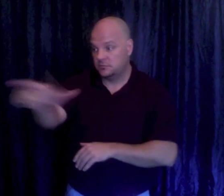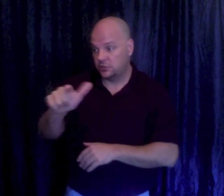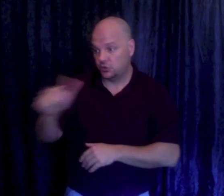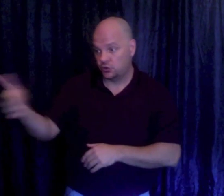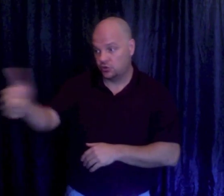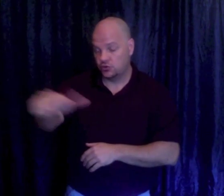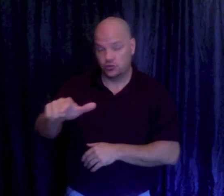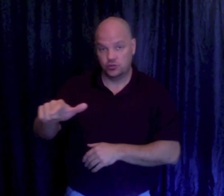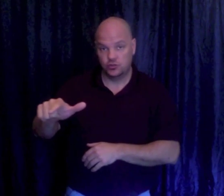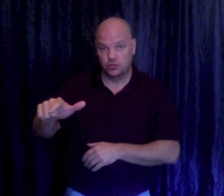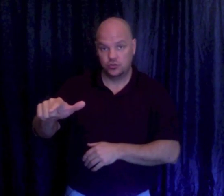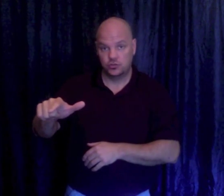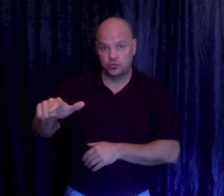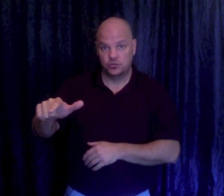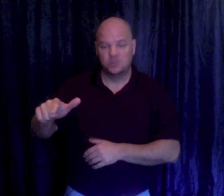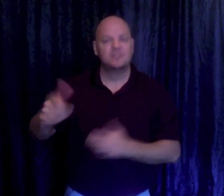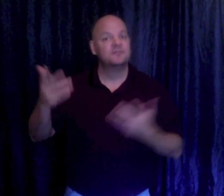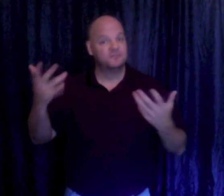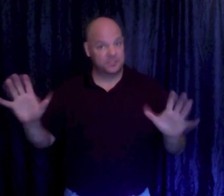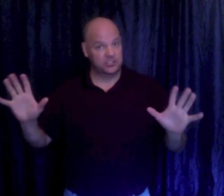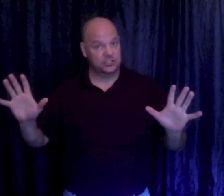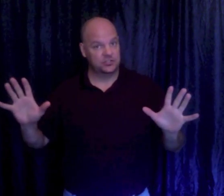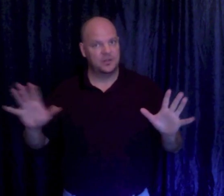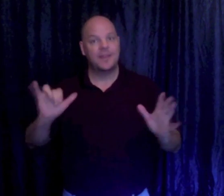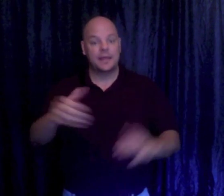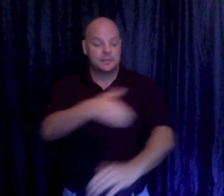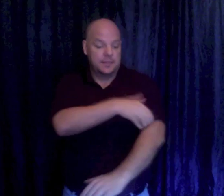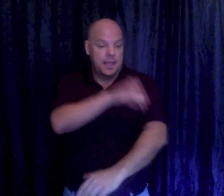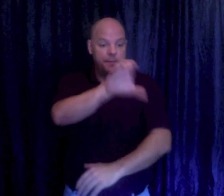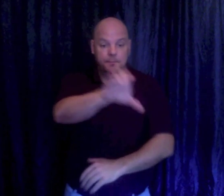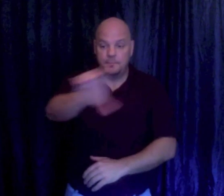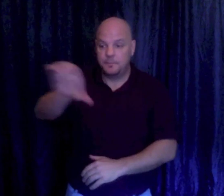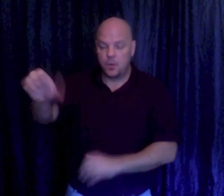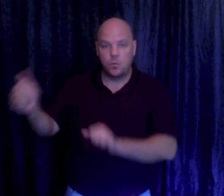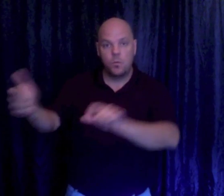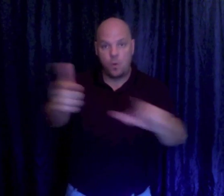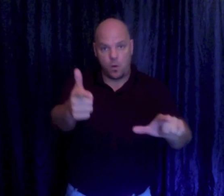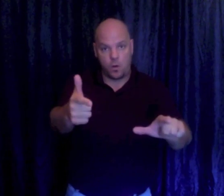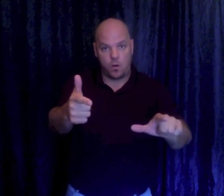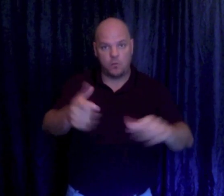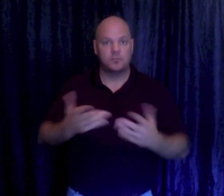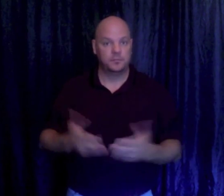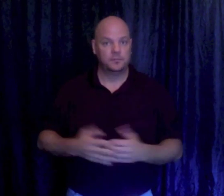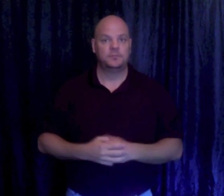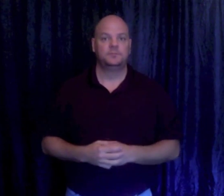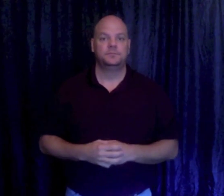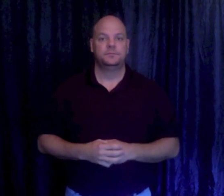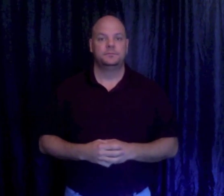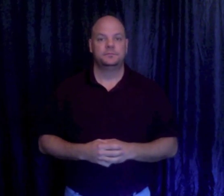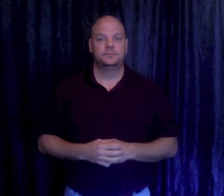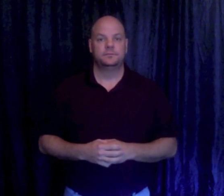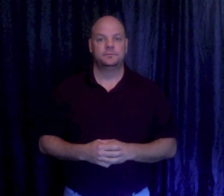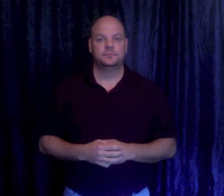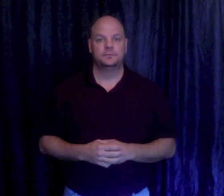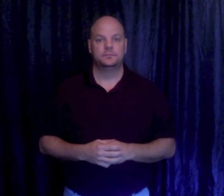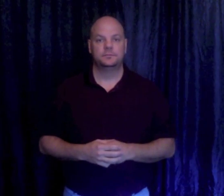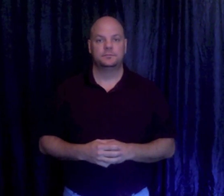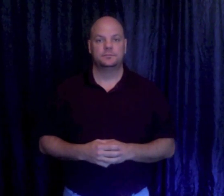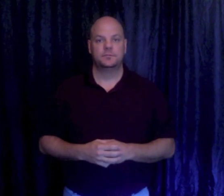then that empowers everyone. And again, for really young kids, they may not